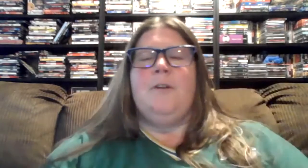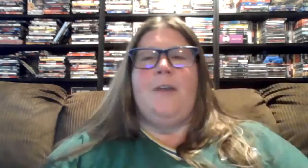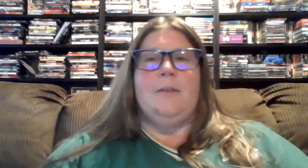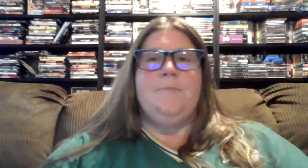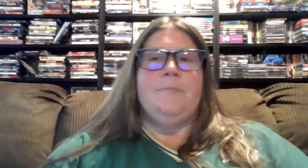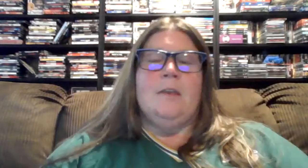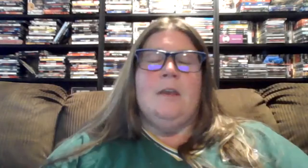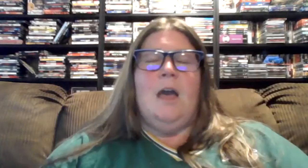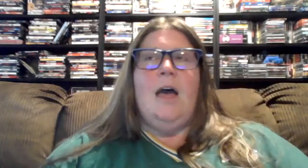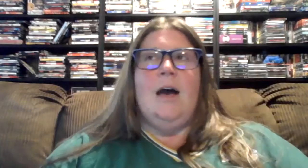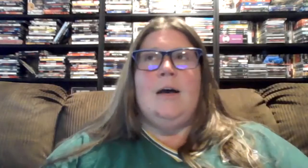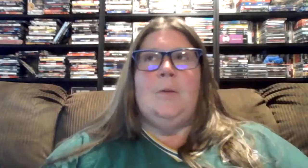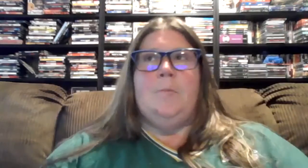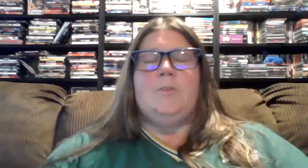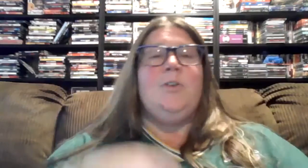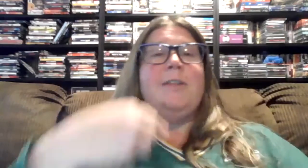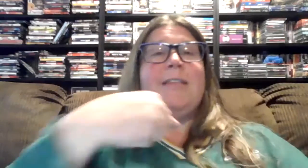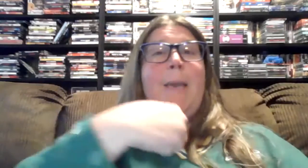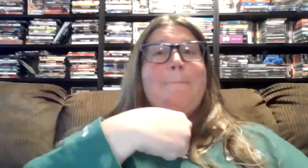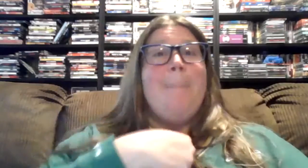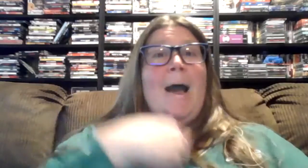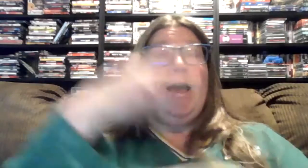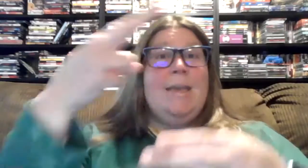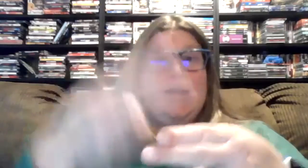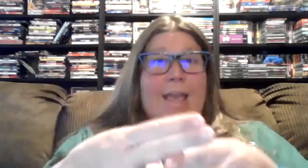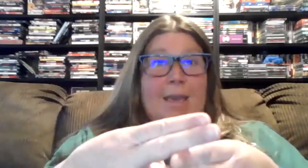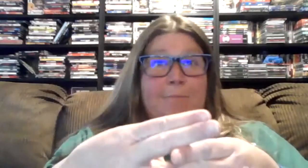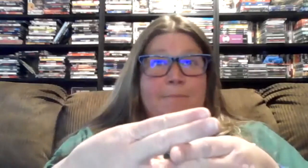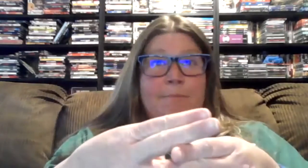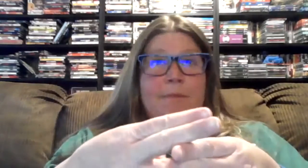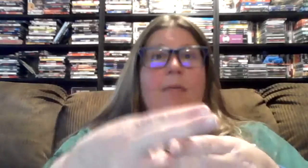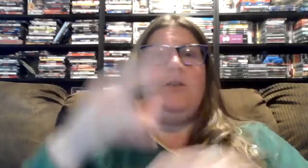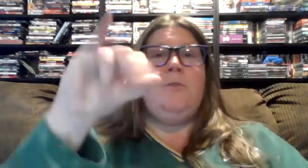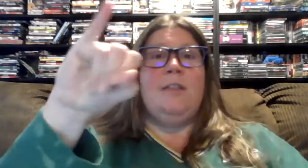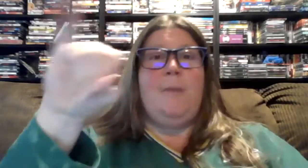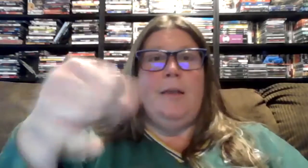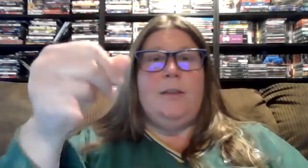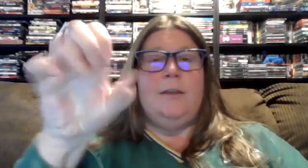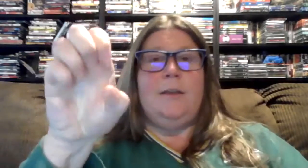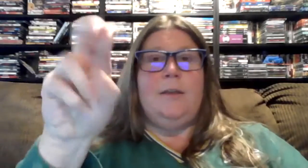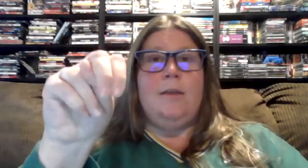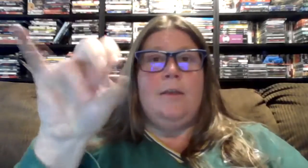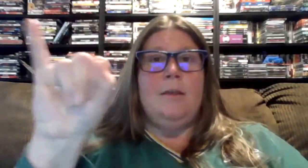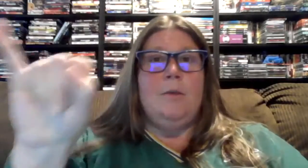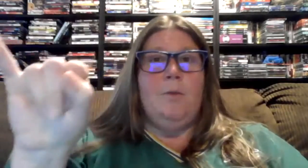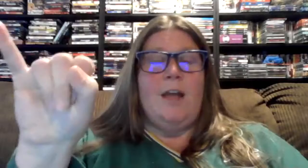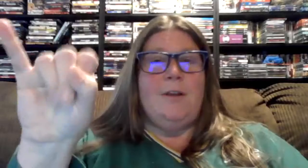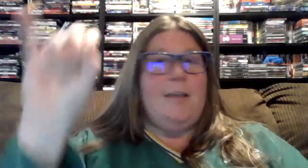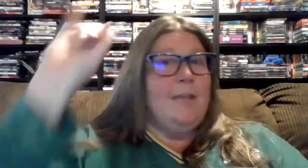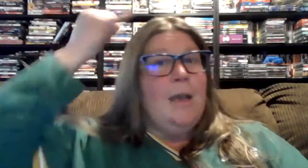Perfect. So you can say my name, and then you can spell it, whatever it is.